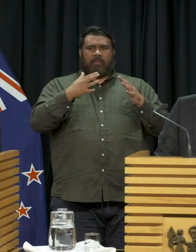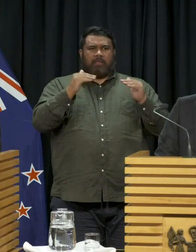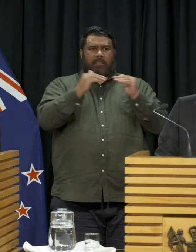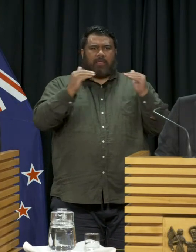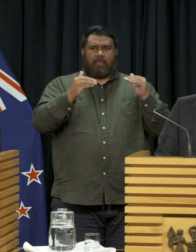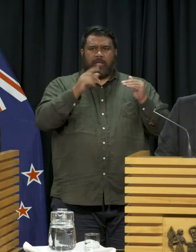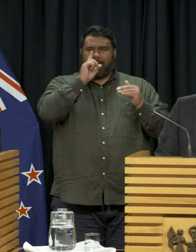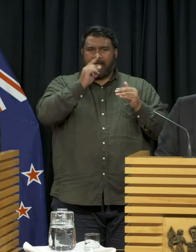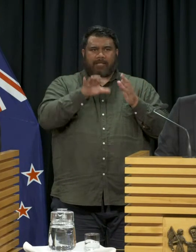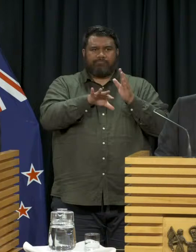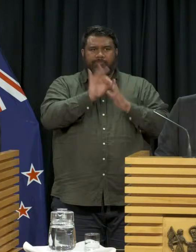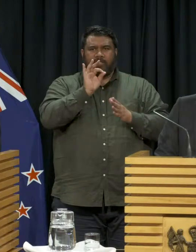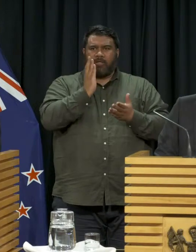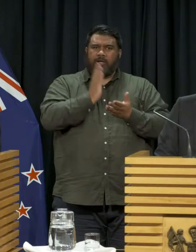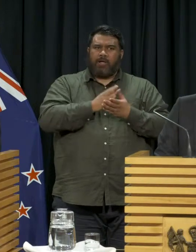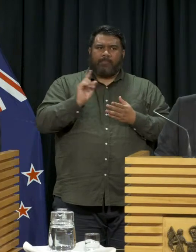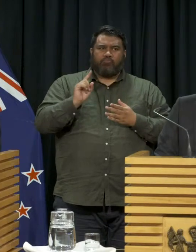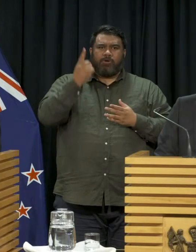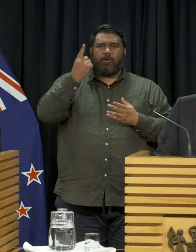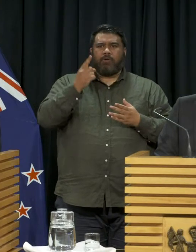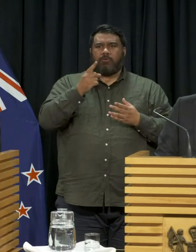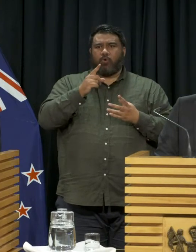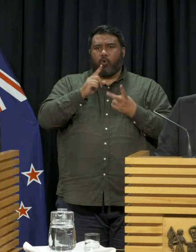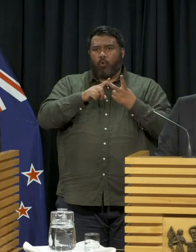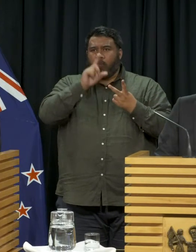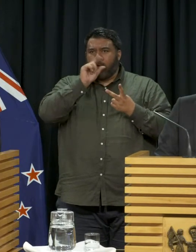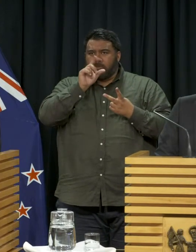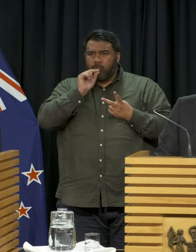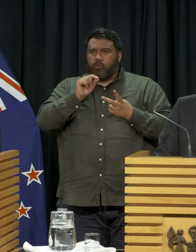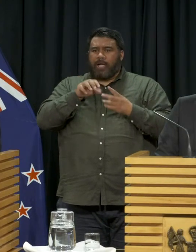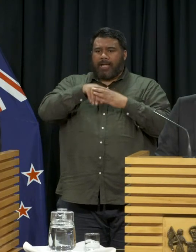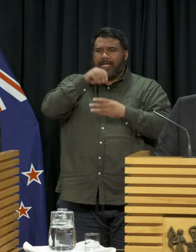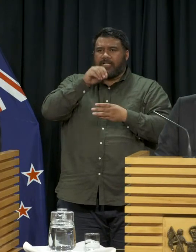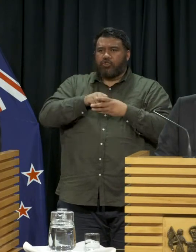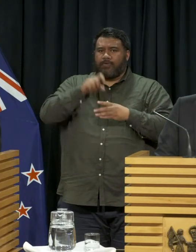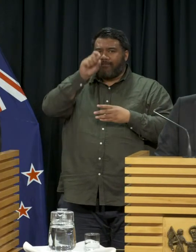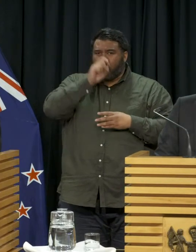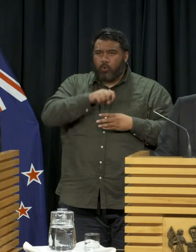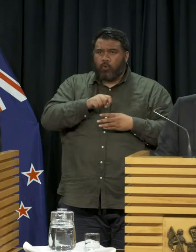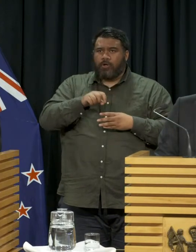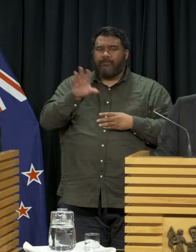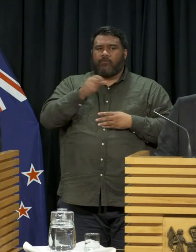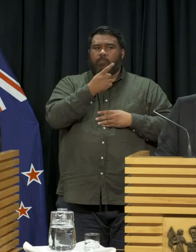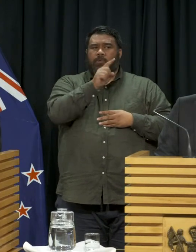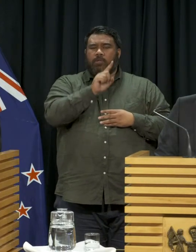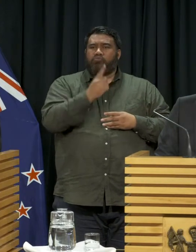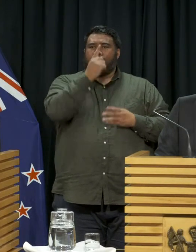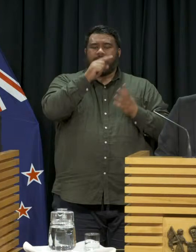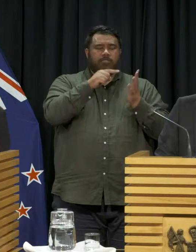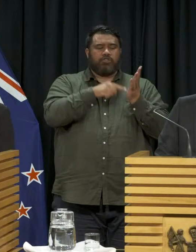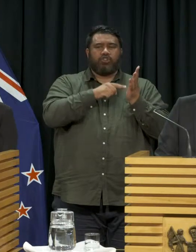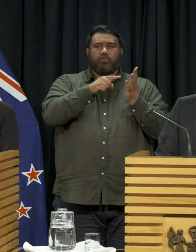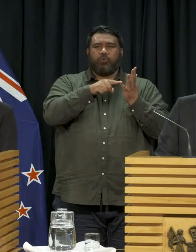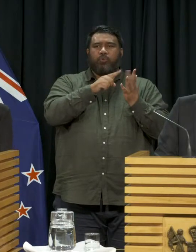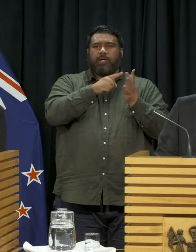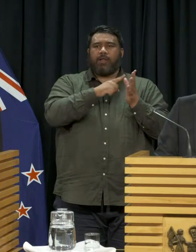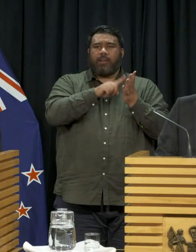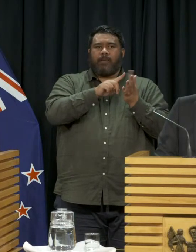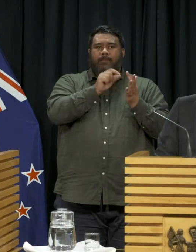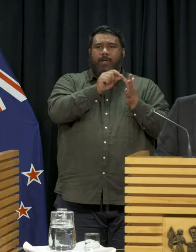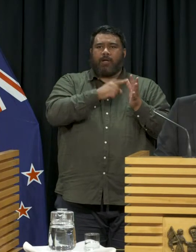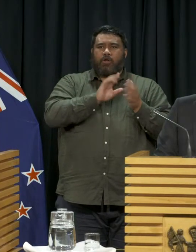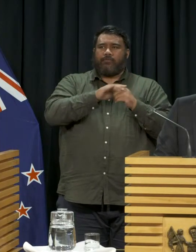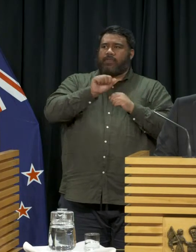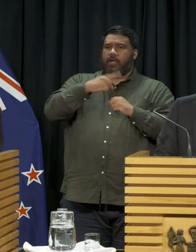or there've been allegations of electoral fraud made by Prime Minister Tuilepa against FAST? Does that concern you? Oh, look, when